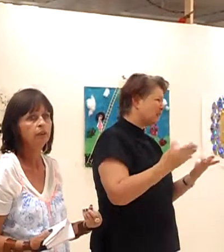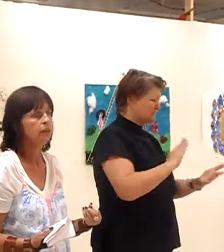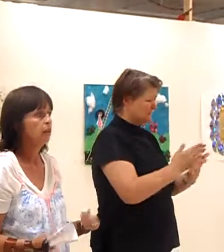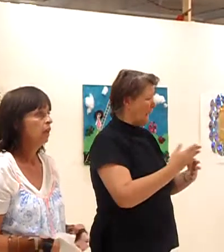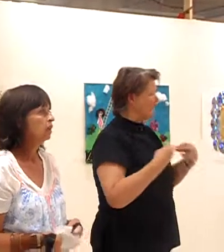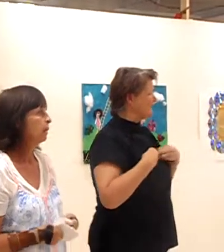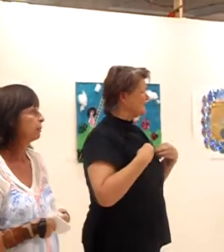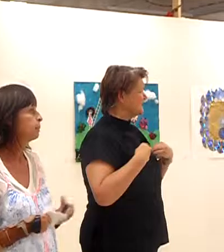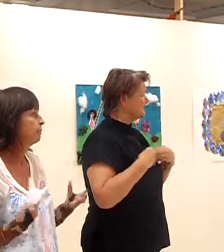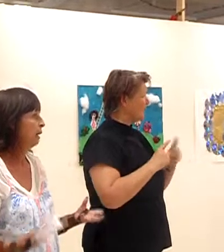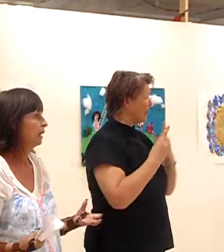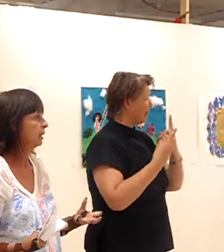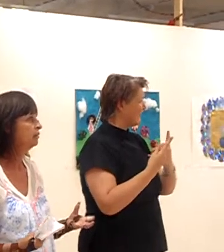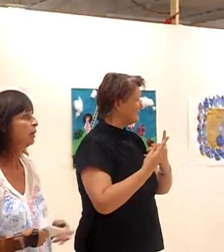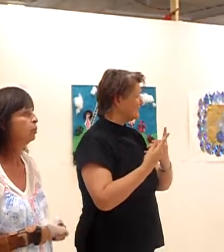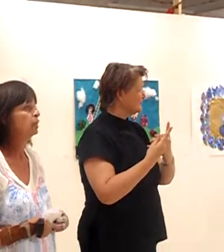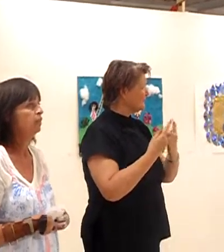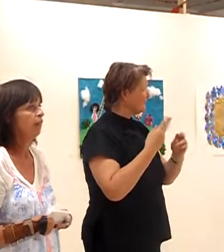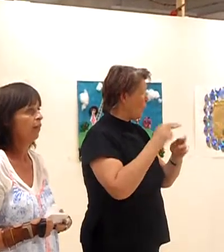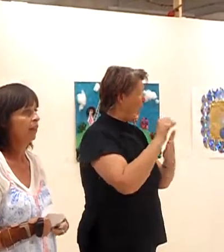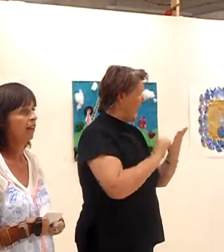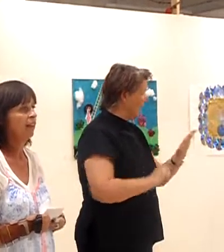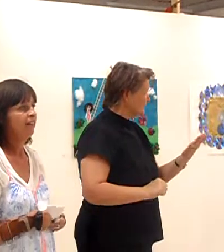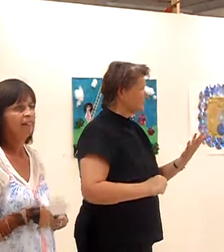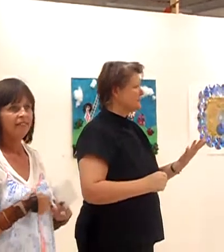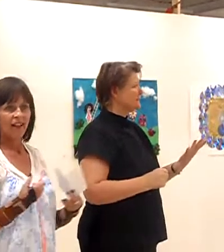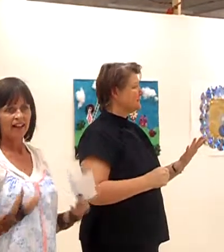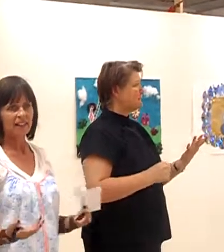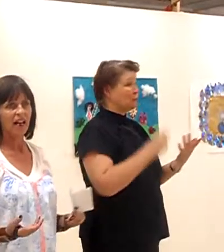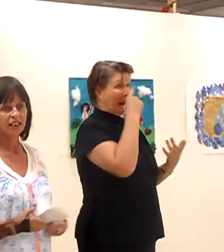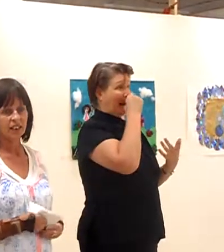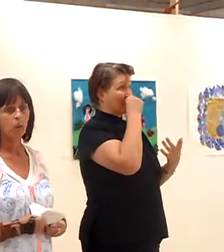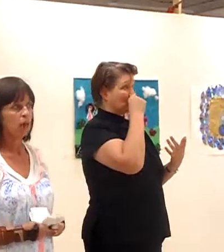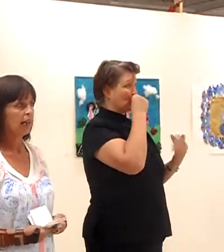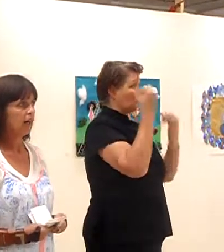like an artist statement, an artist biography,